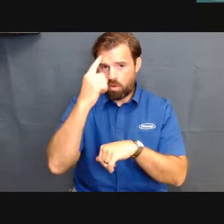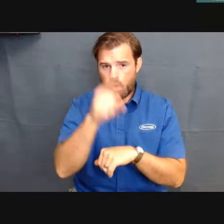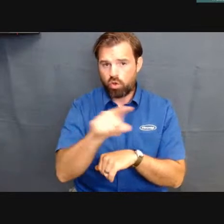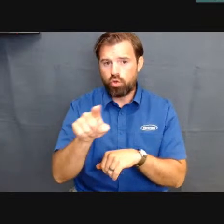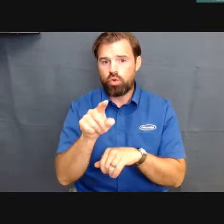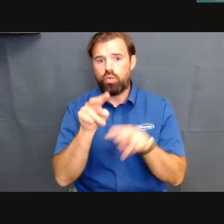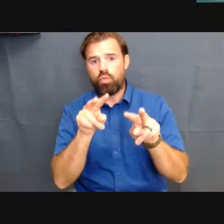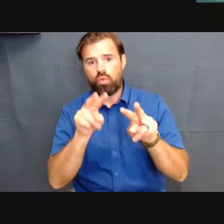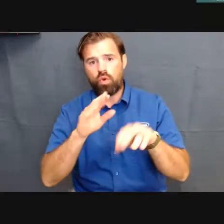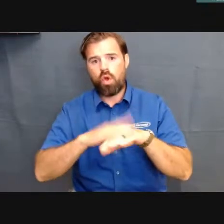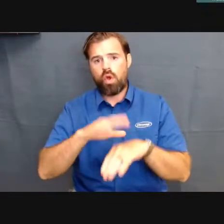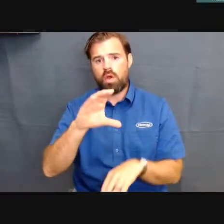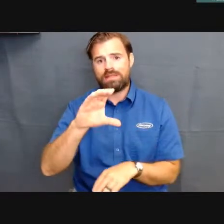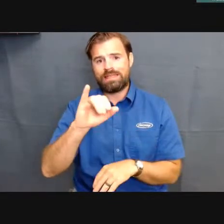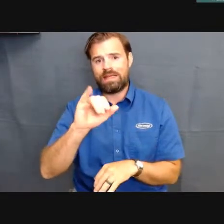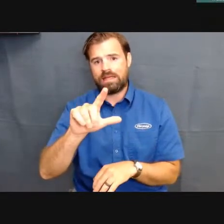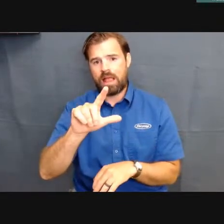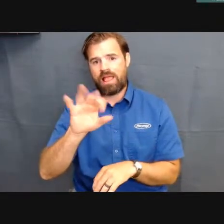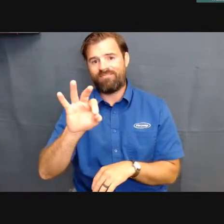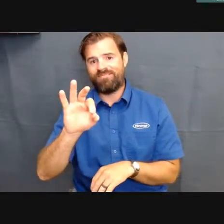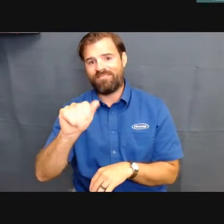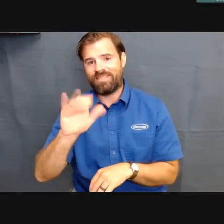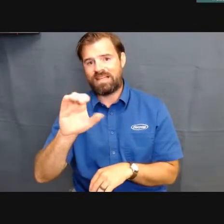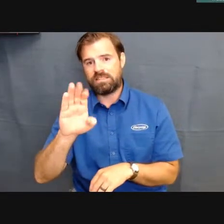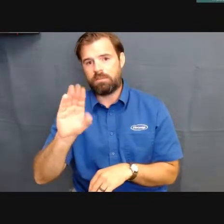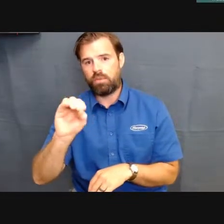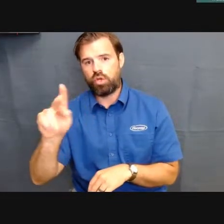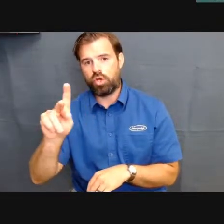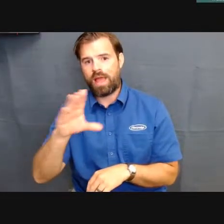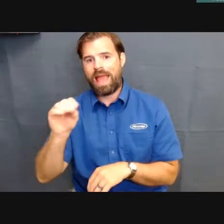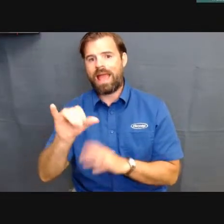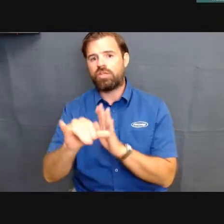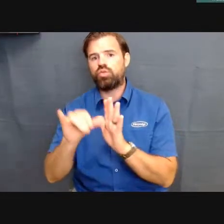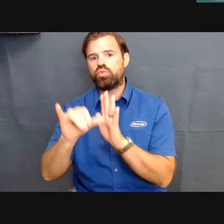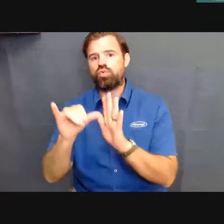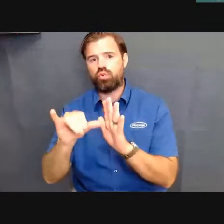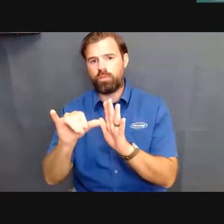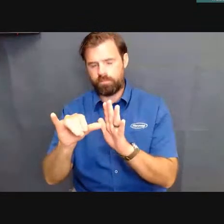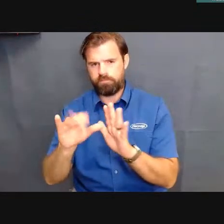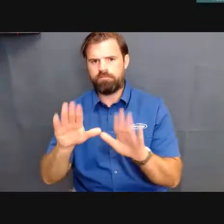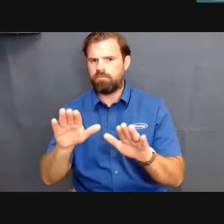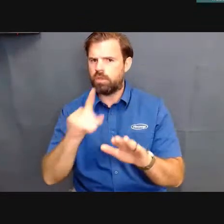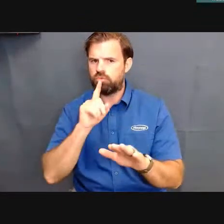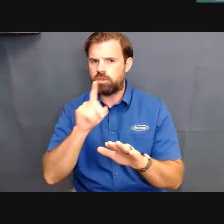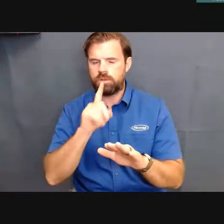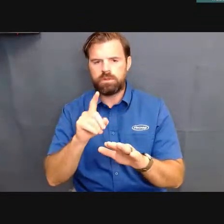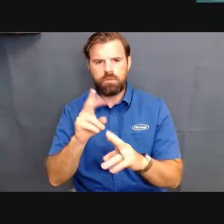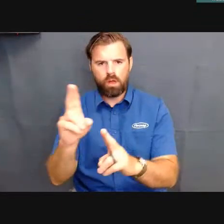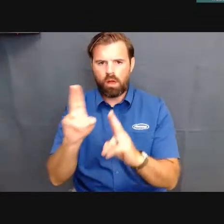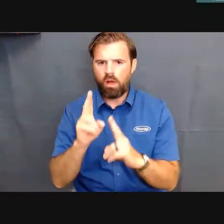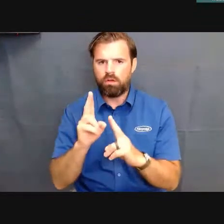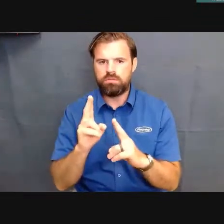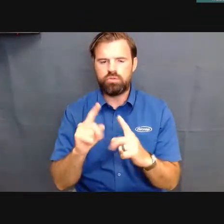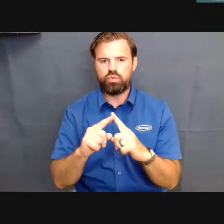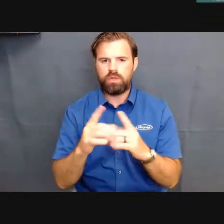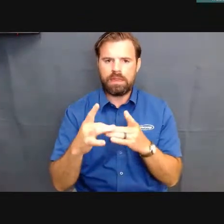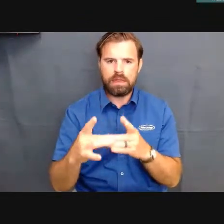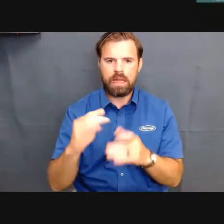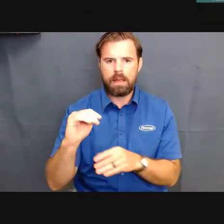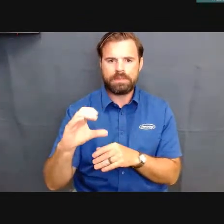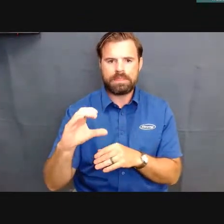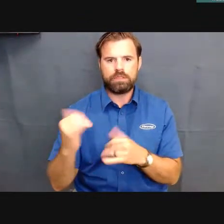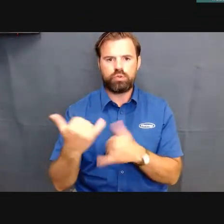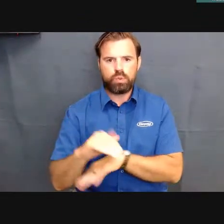to view on CIL's Facebook and YouTube pages. I have to say it's been an incredible honor to MC